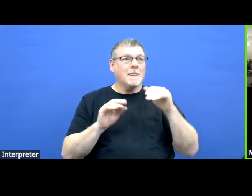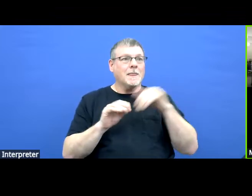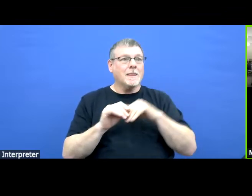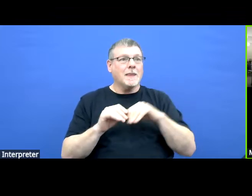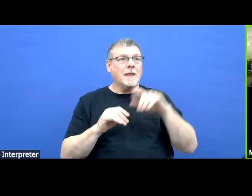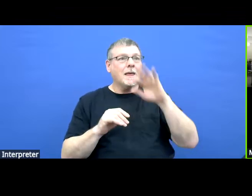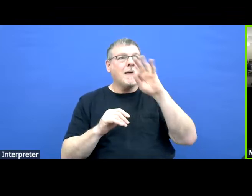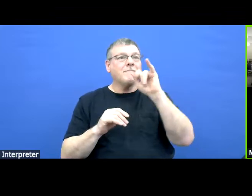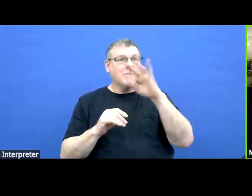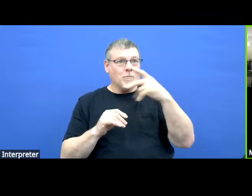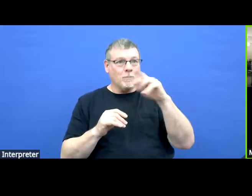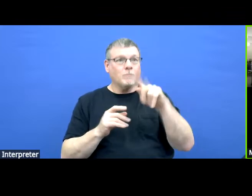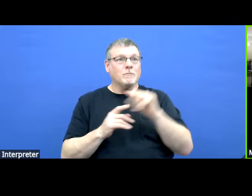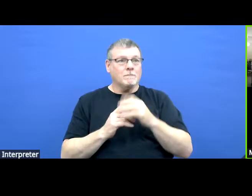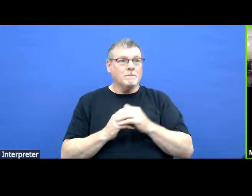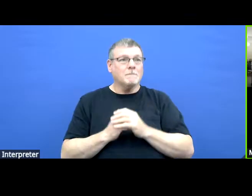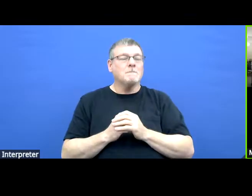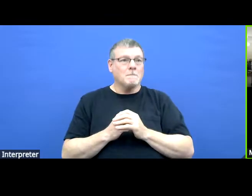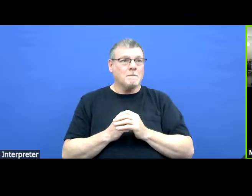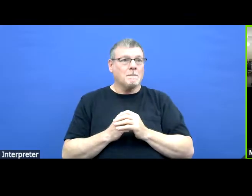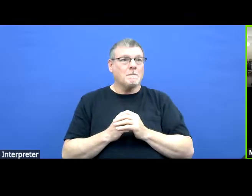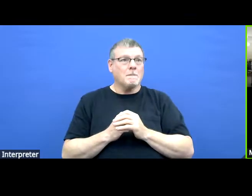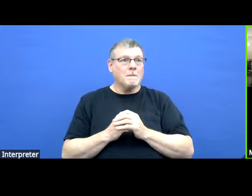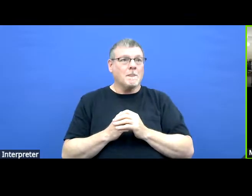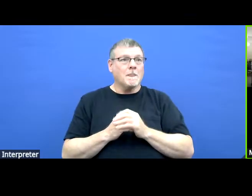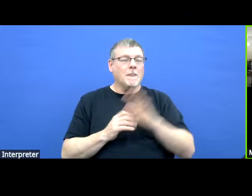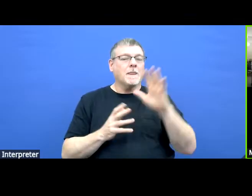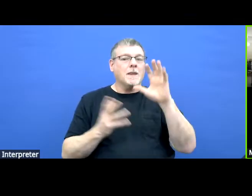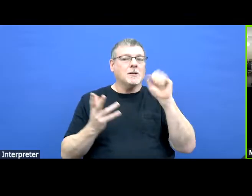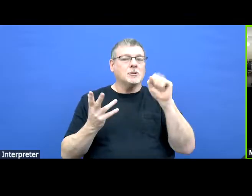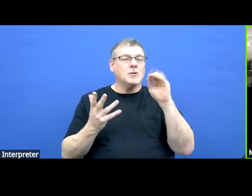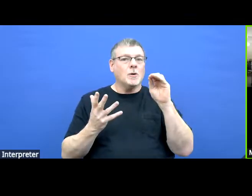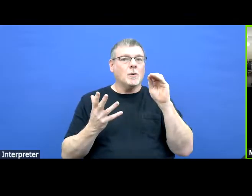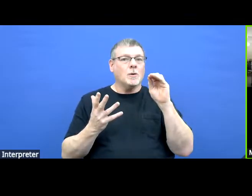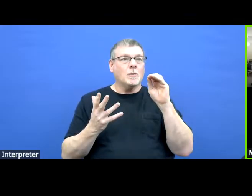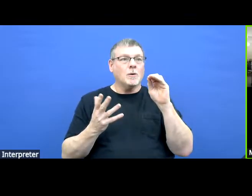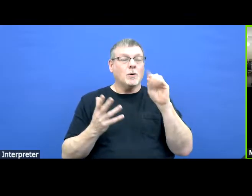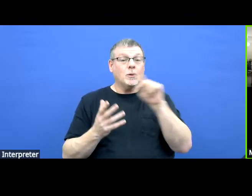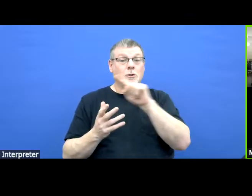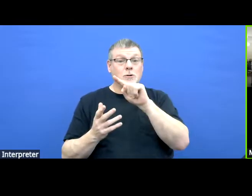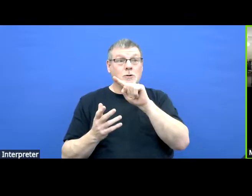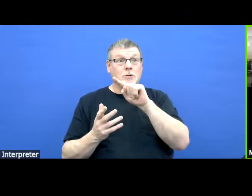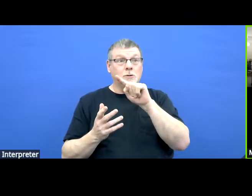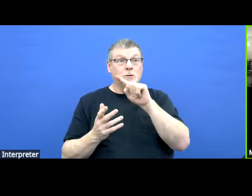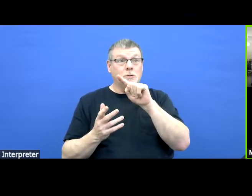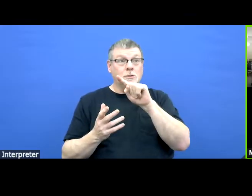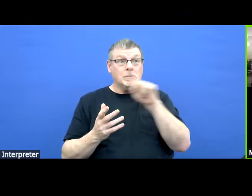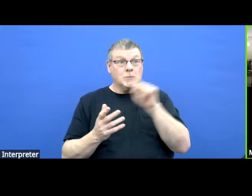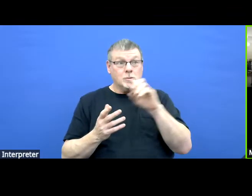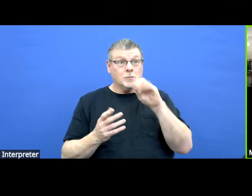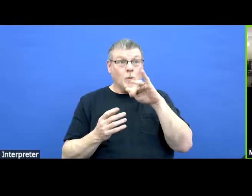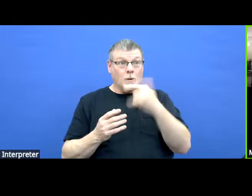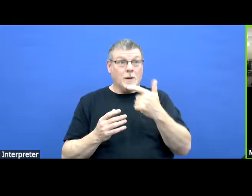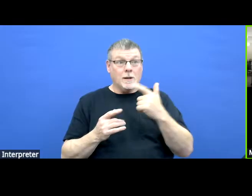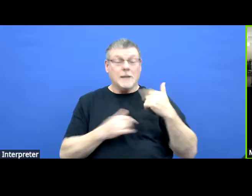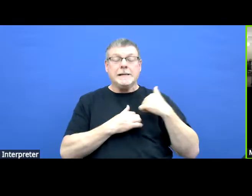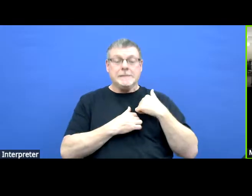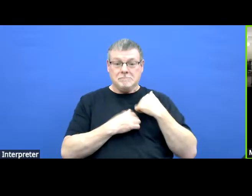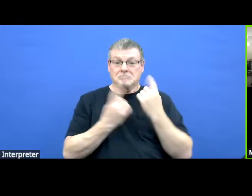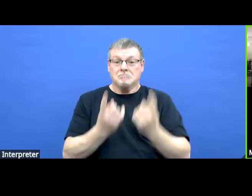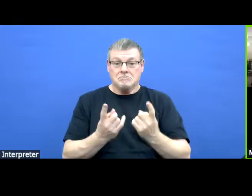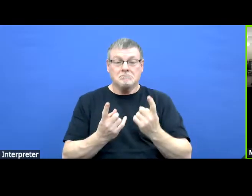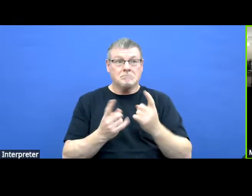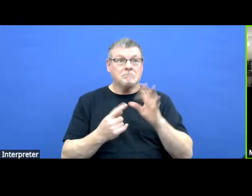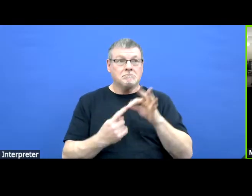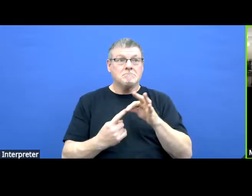want to say. It's East Rochester. There you go. So the zoning, has typically been subject to this